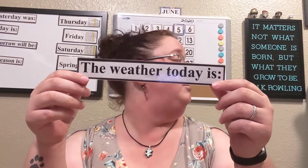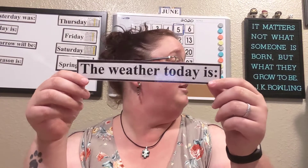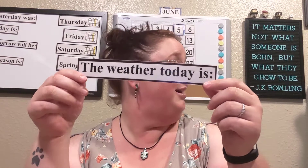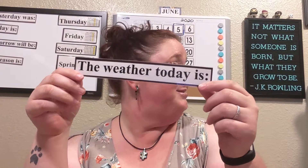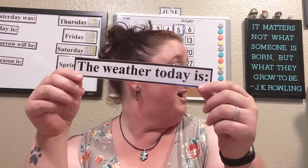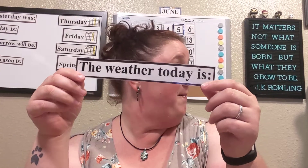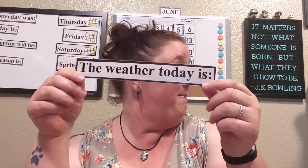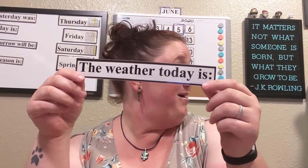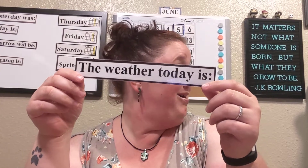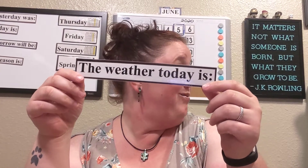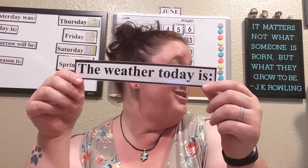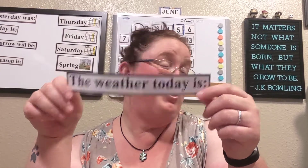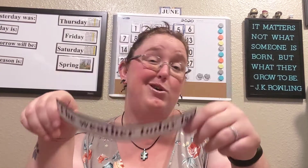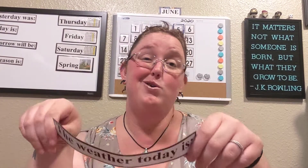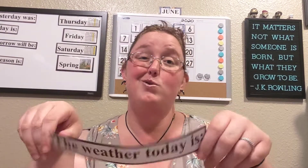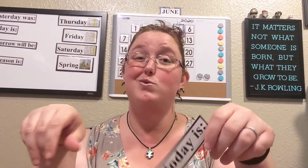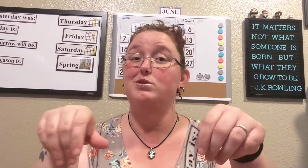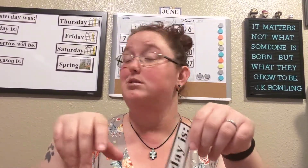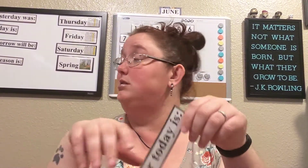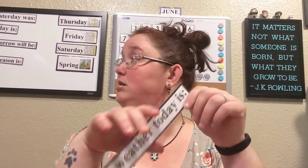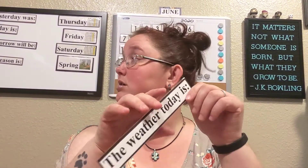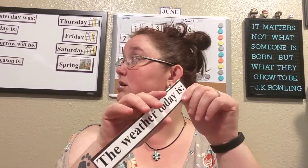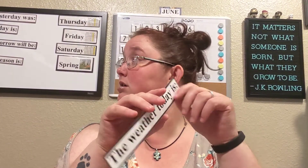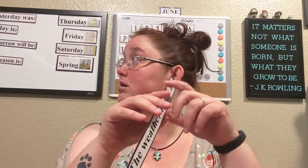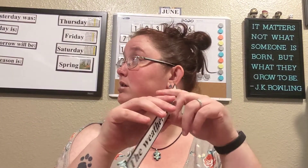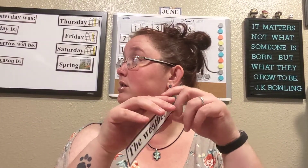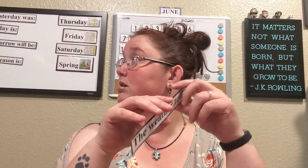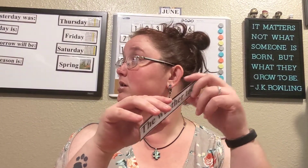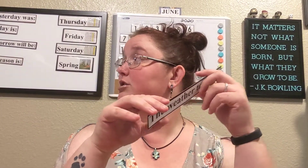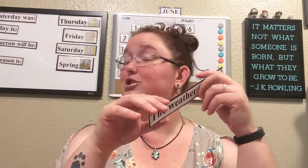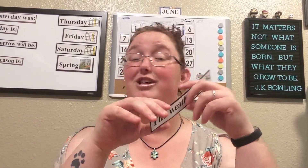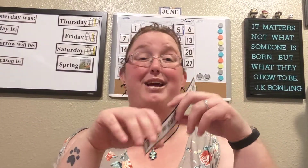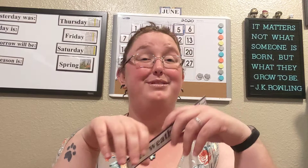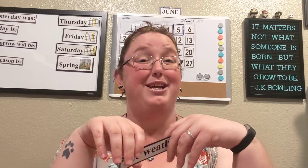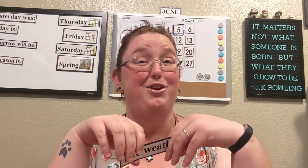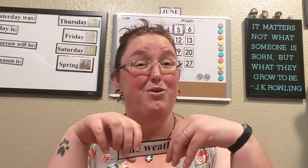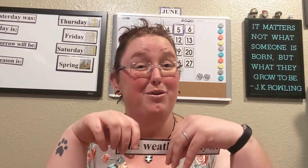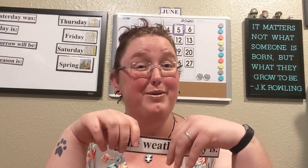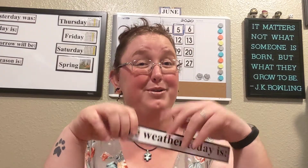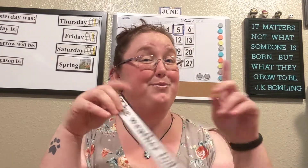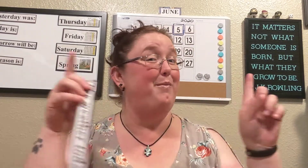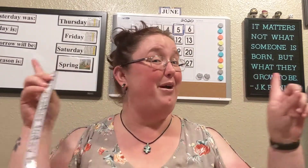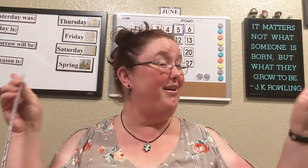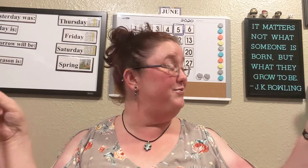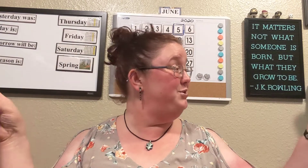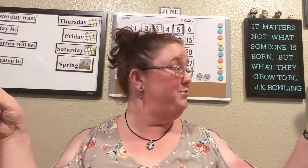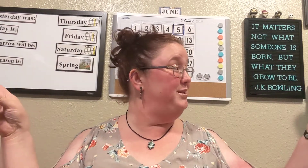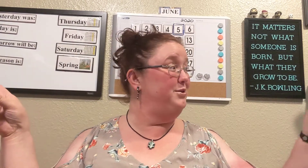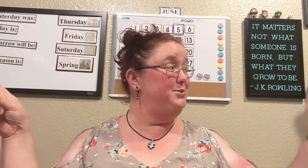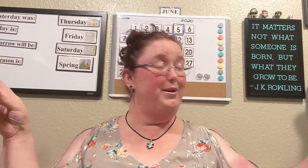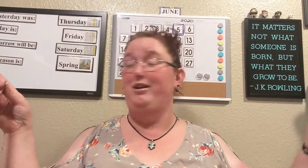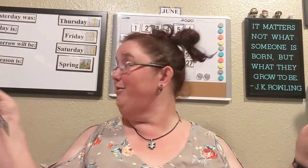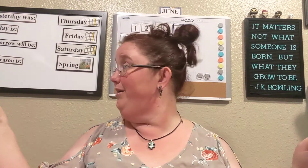Look outside my windows. Should look outside your windows. Remember, I have 2 windows, one here and one